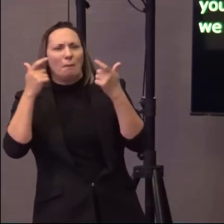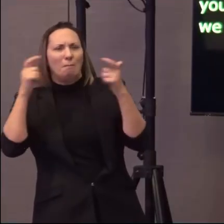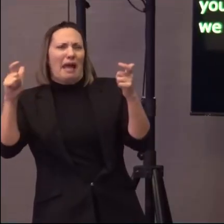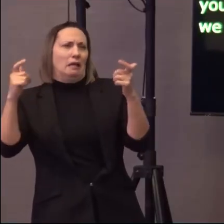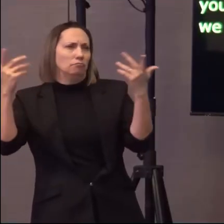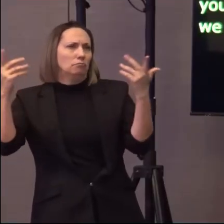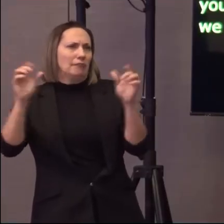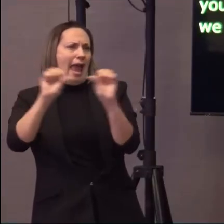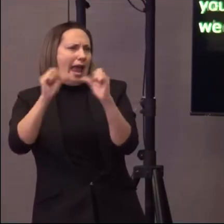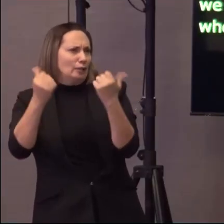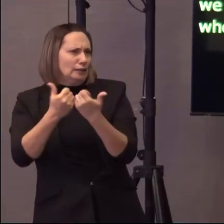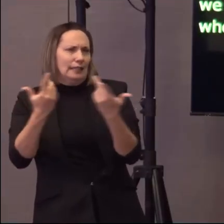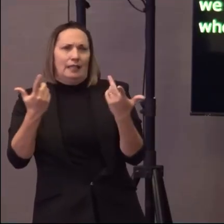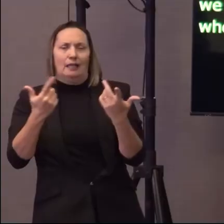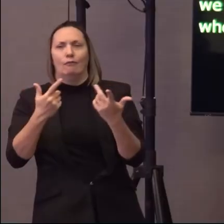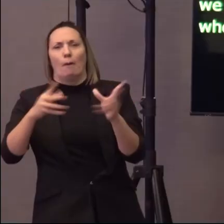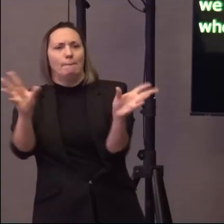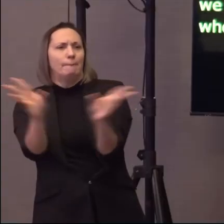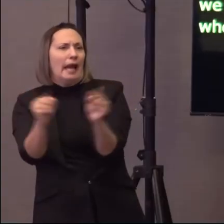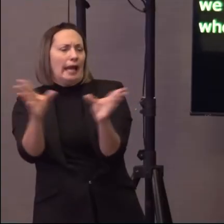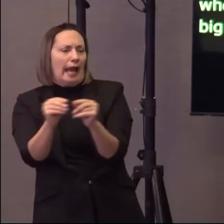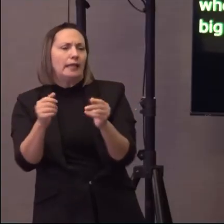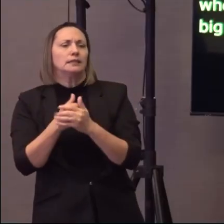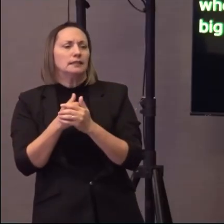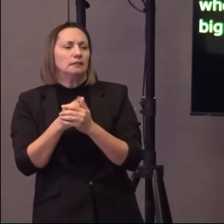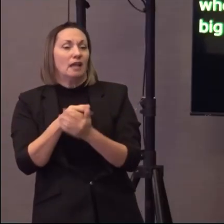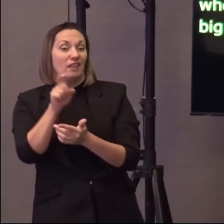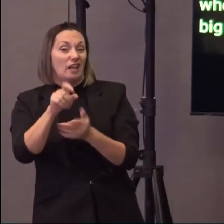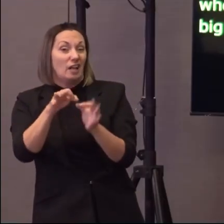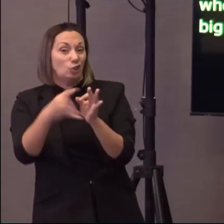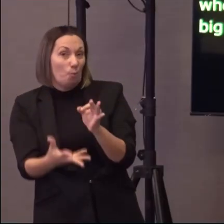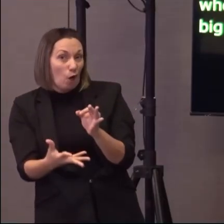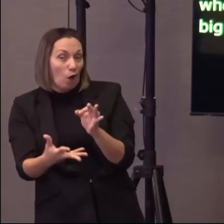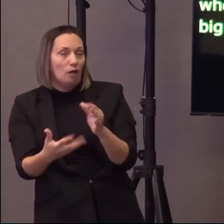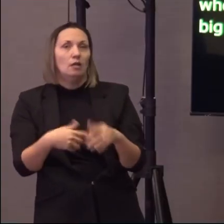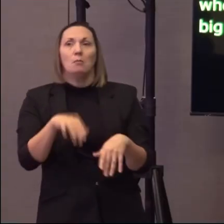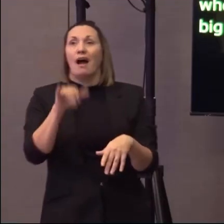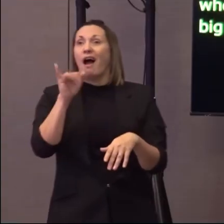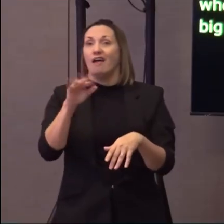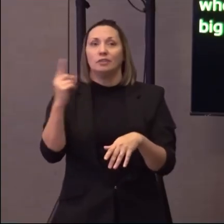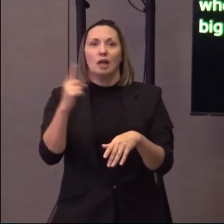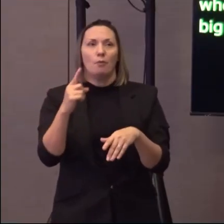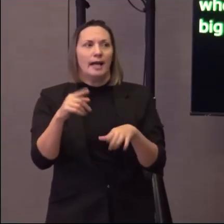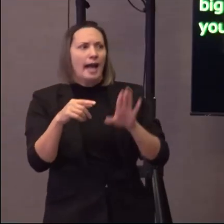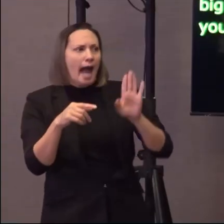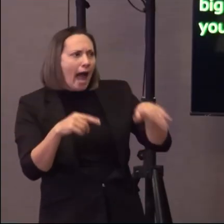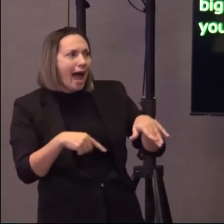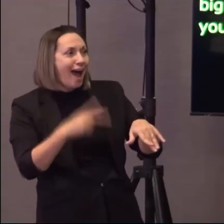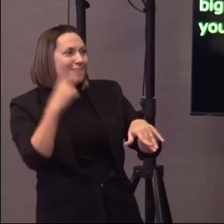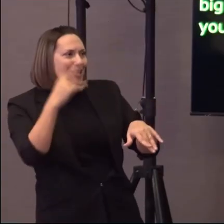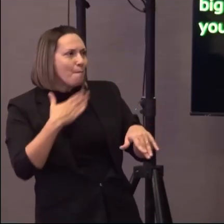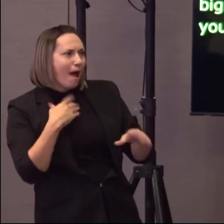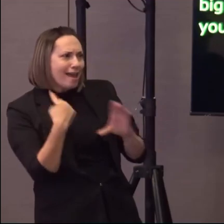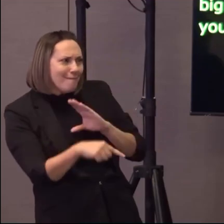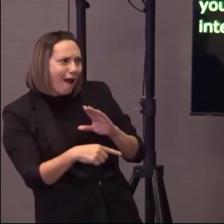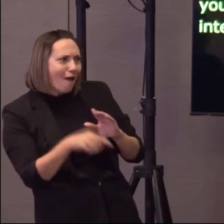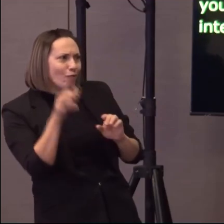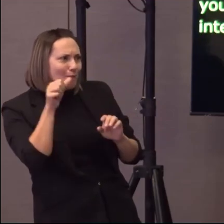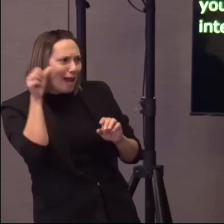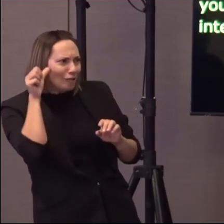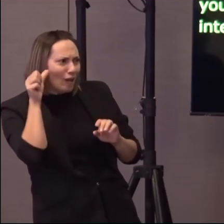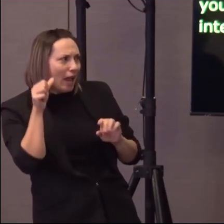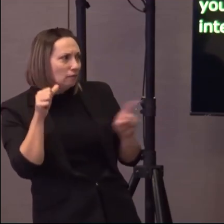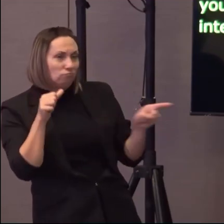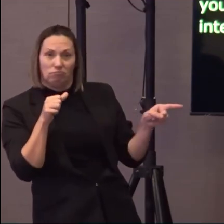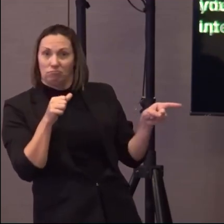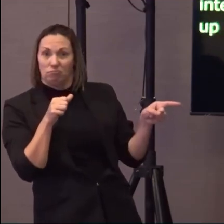agencies who, for big meetings, they need an interpreter. But if someone comes up and says, hey, did you see my email from yesterday?